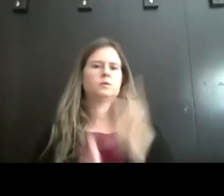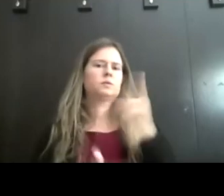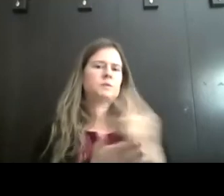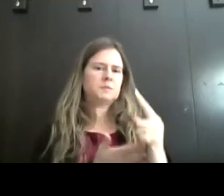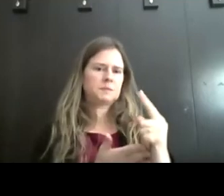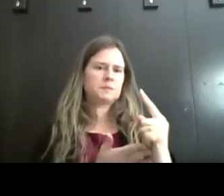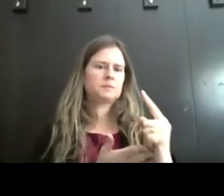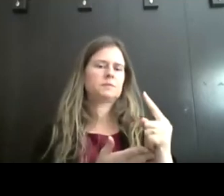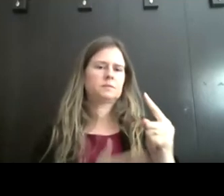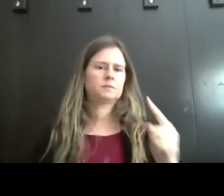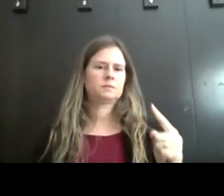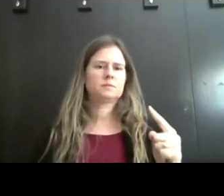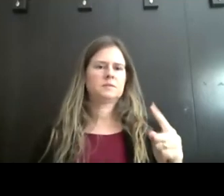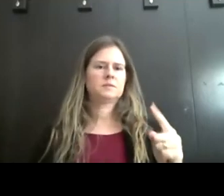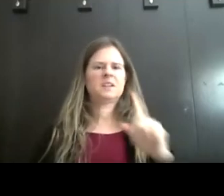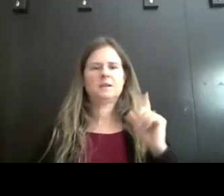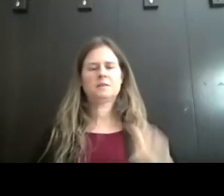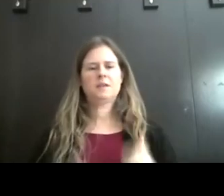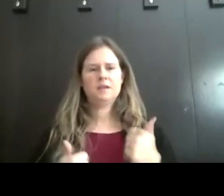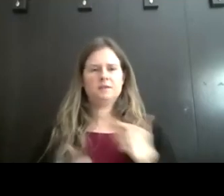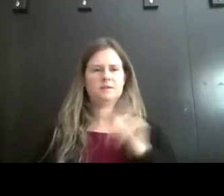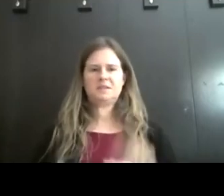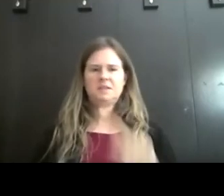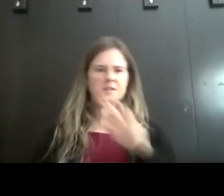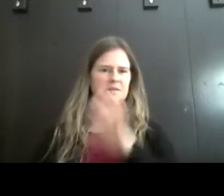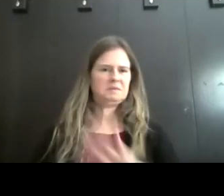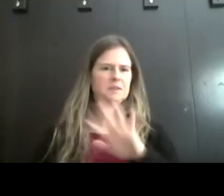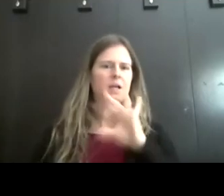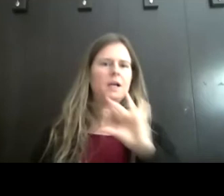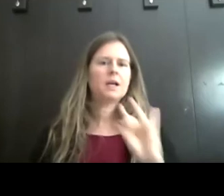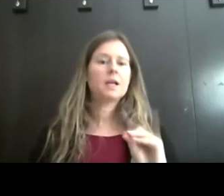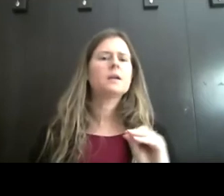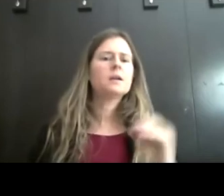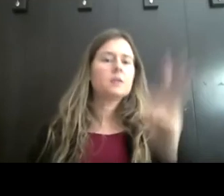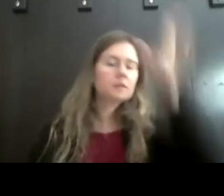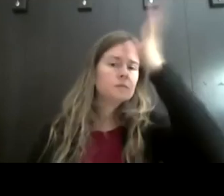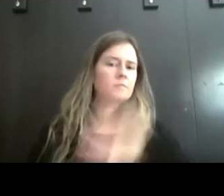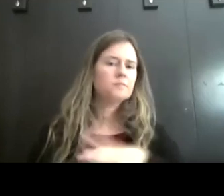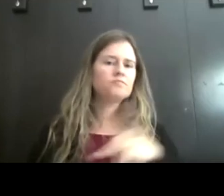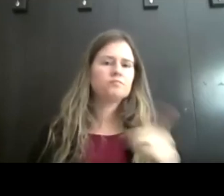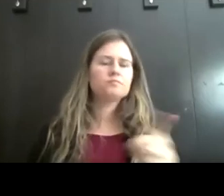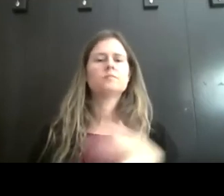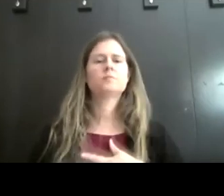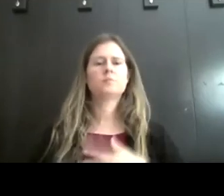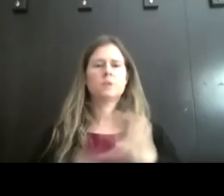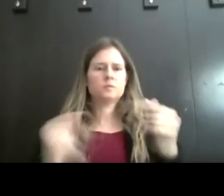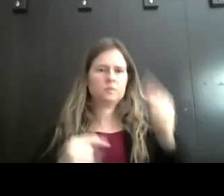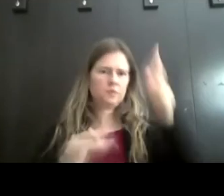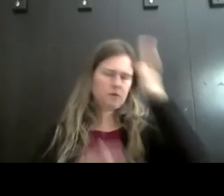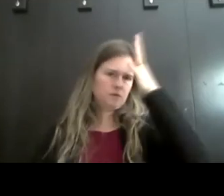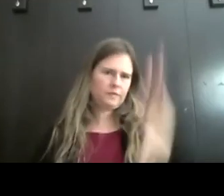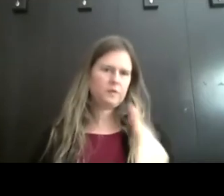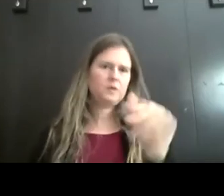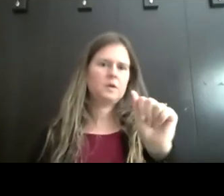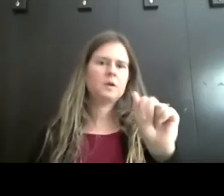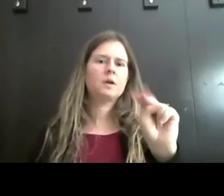and lived well into her 80s. This gentleman right here is my great-grandfather, Antonio